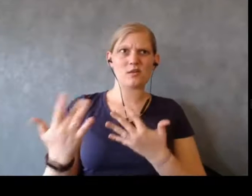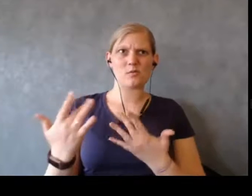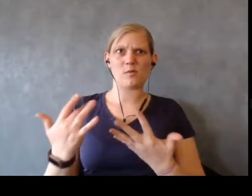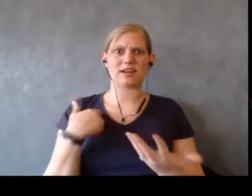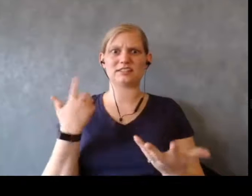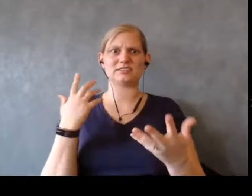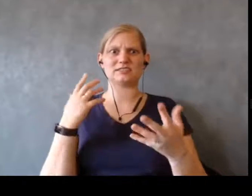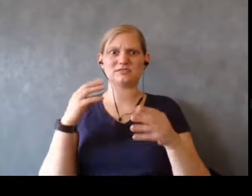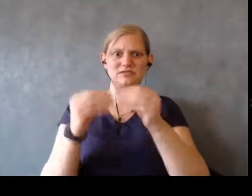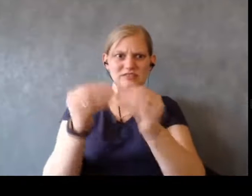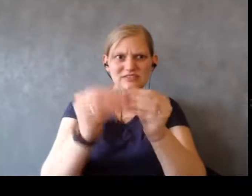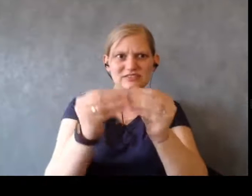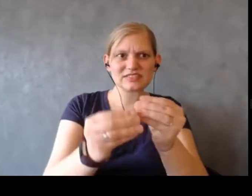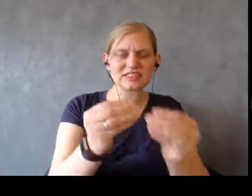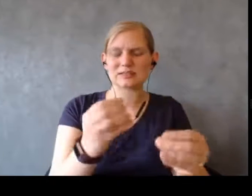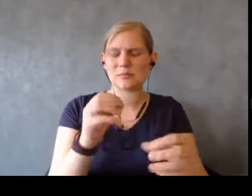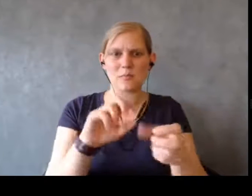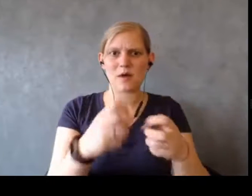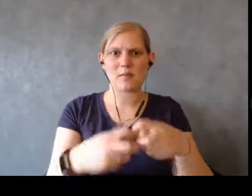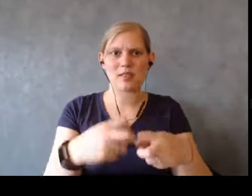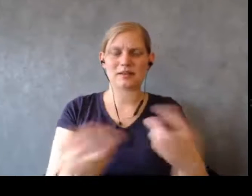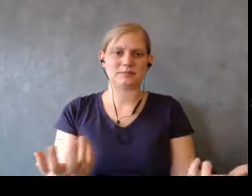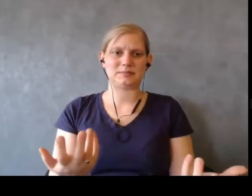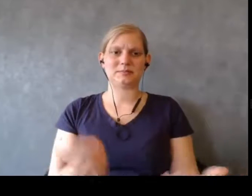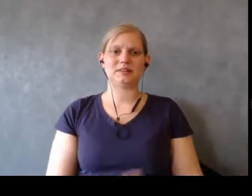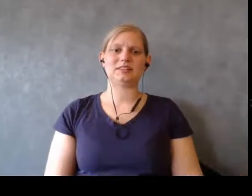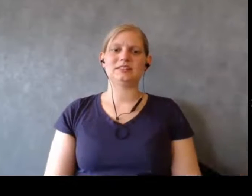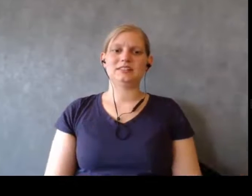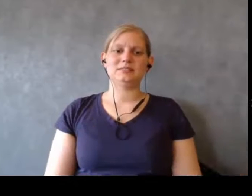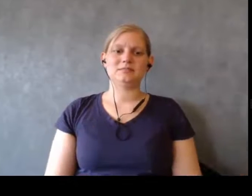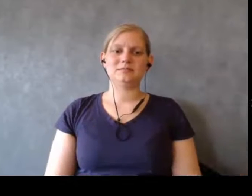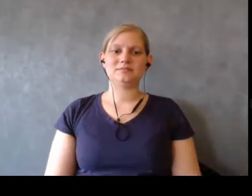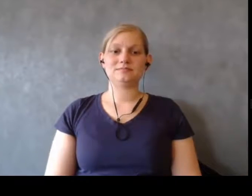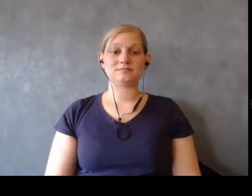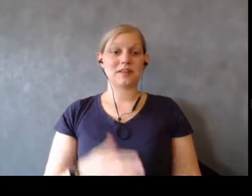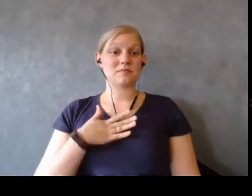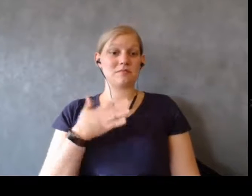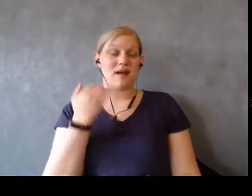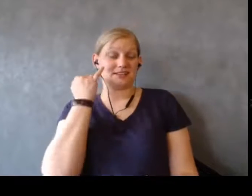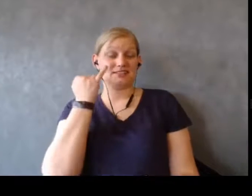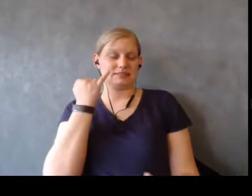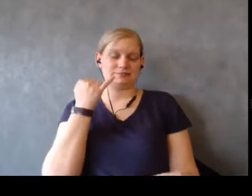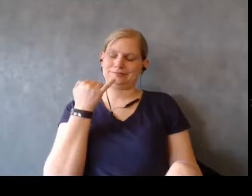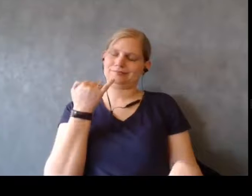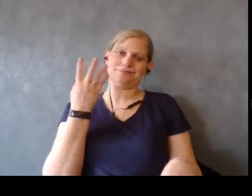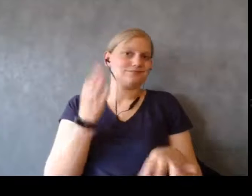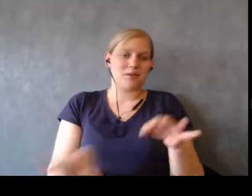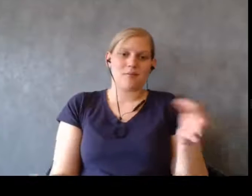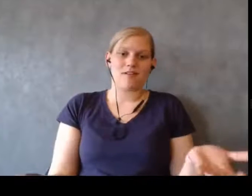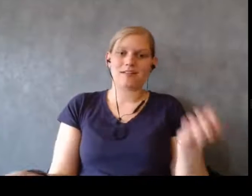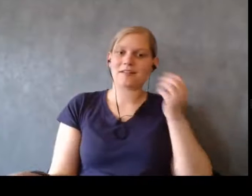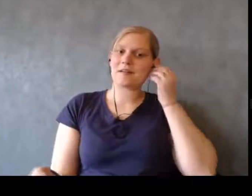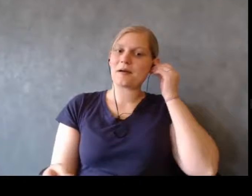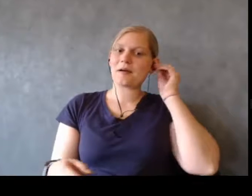in sexuality education or comfort in their homes themselves. So my idea is a fairly simple one, but it's